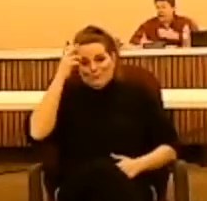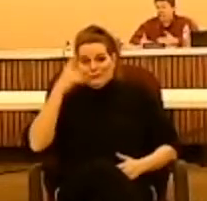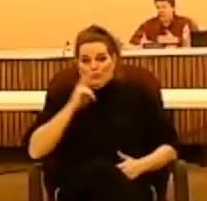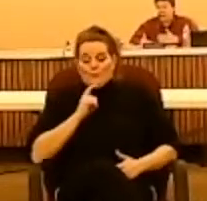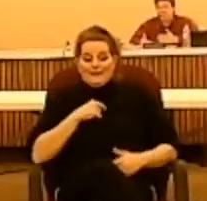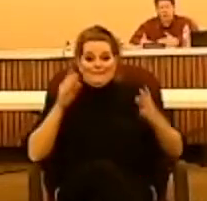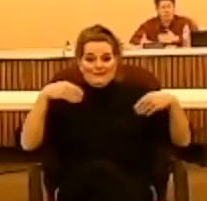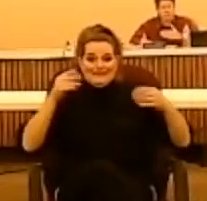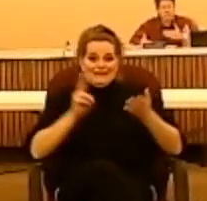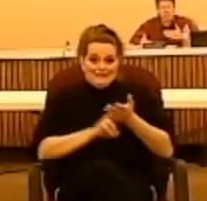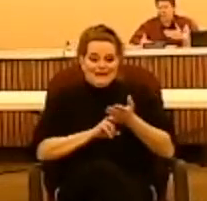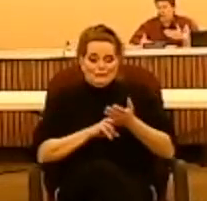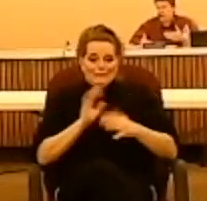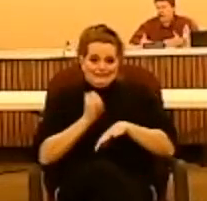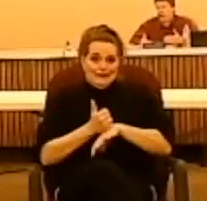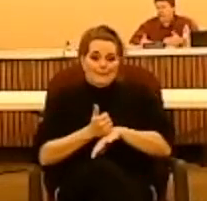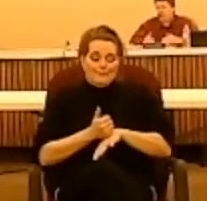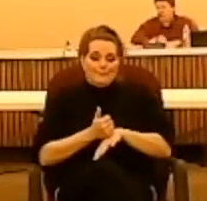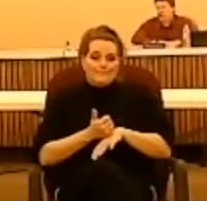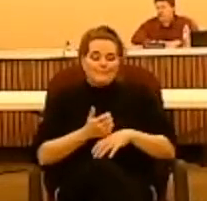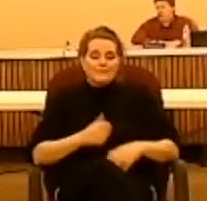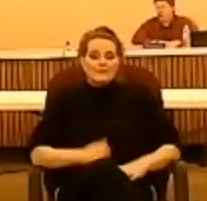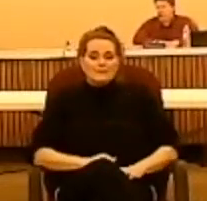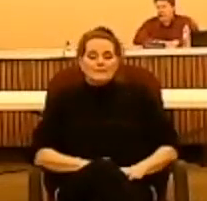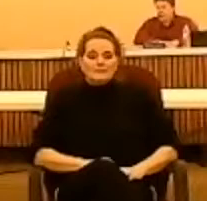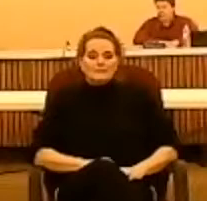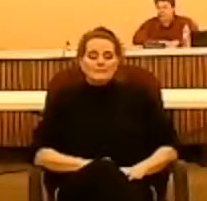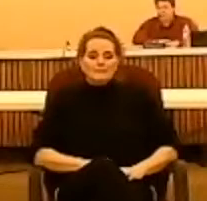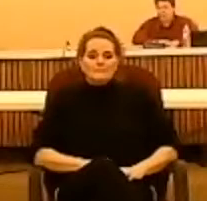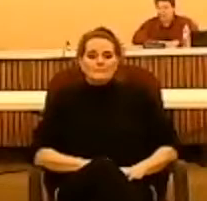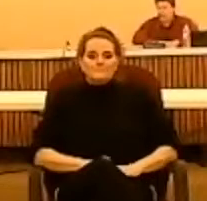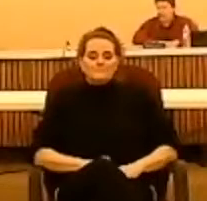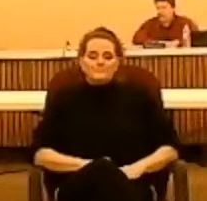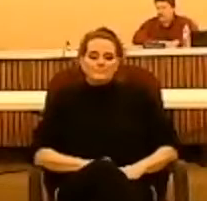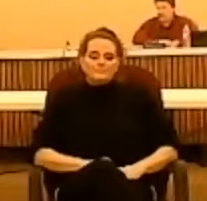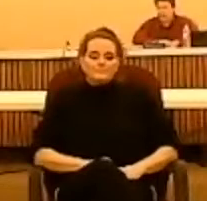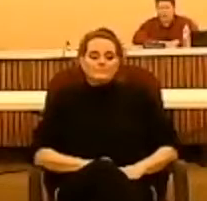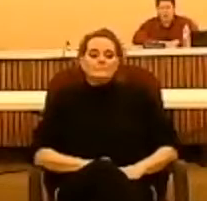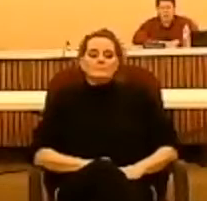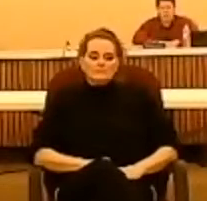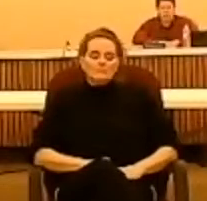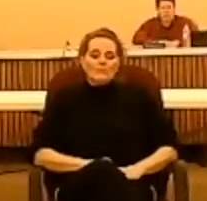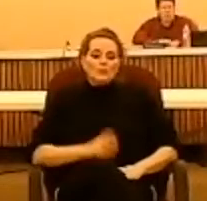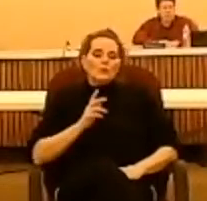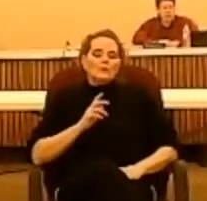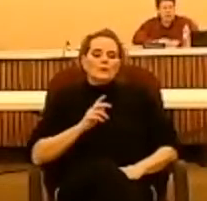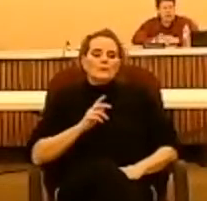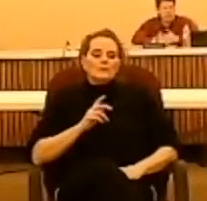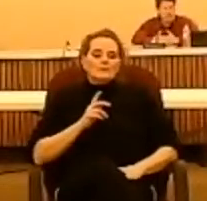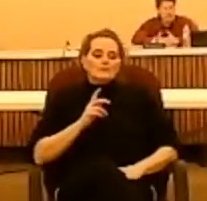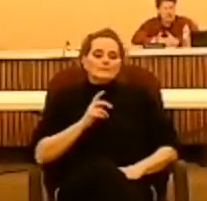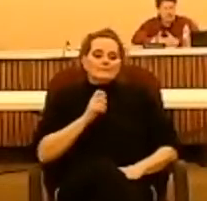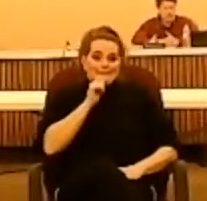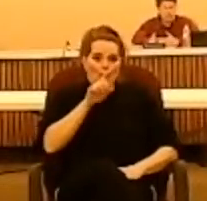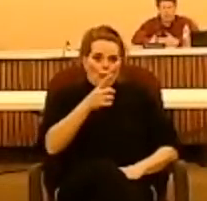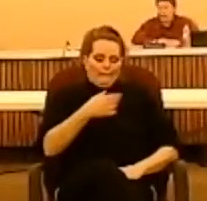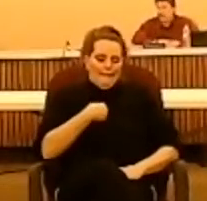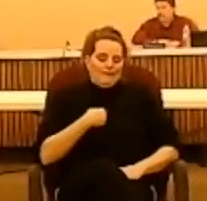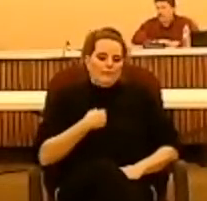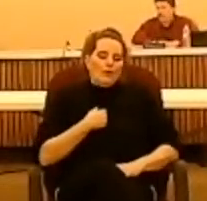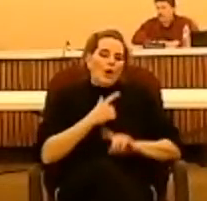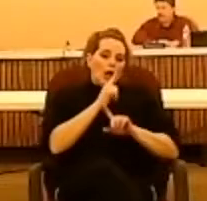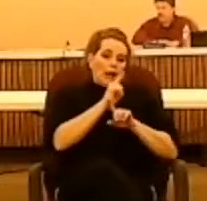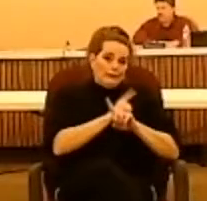sales contract in place, is so that we can, in addition to the lease agreement, so that we can essentially work